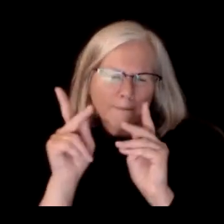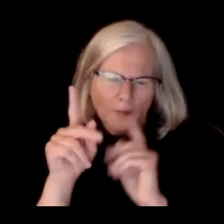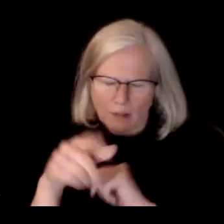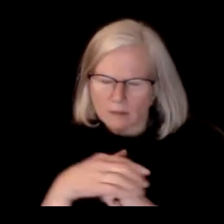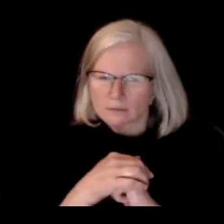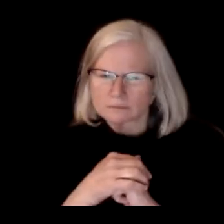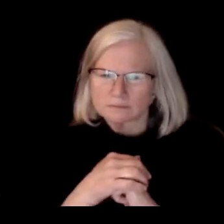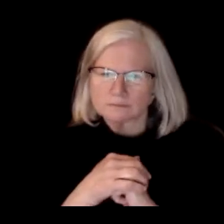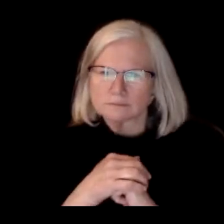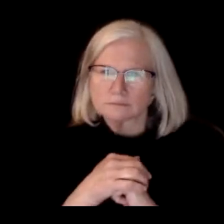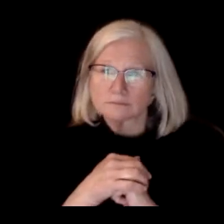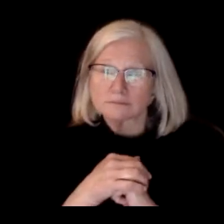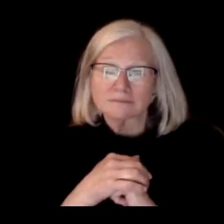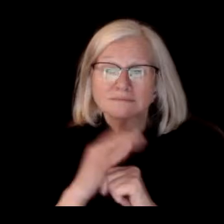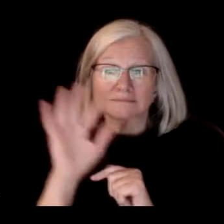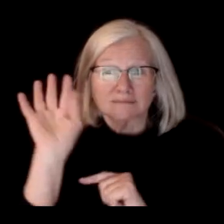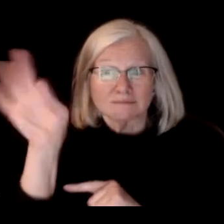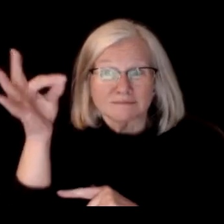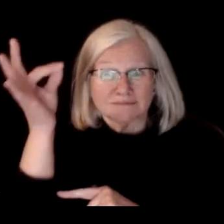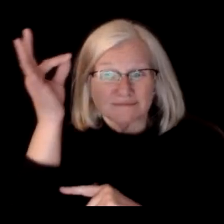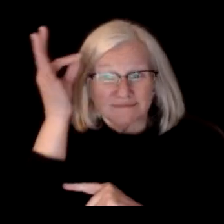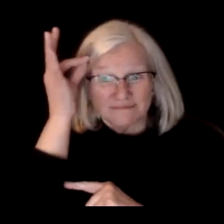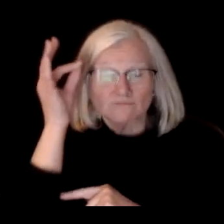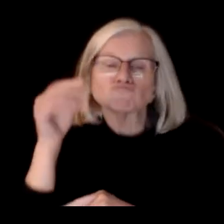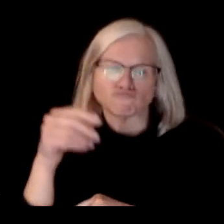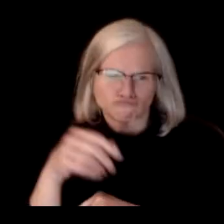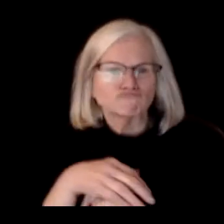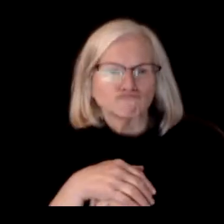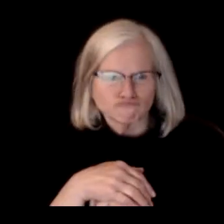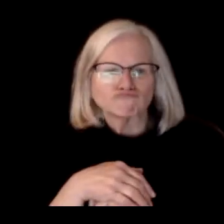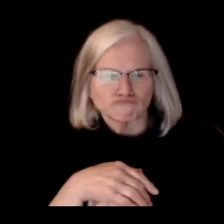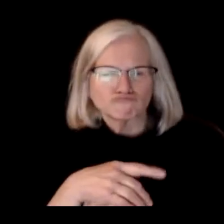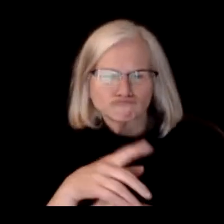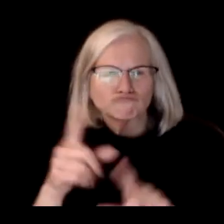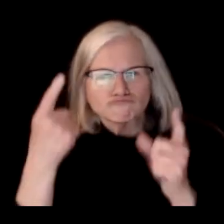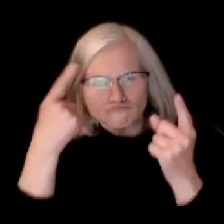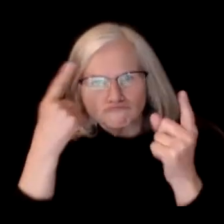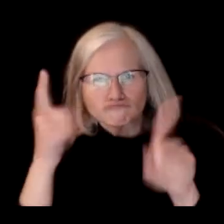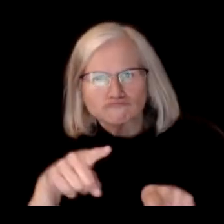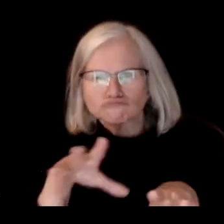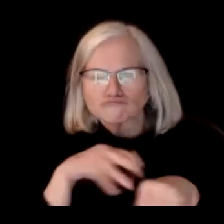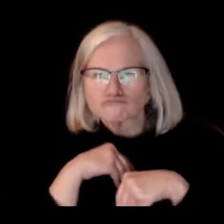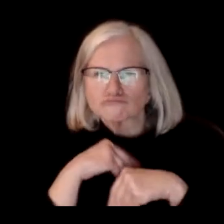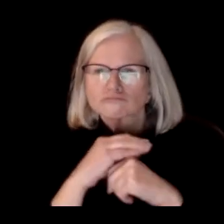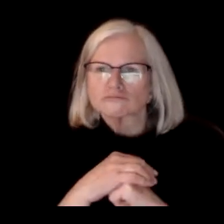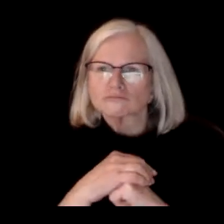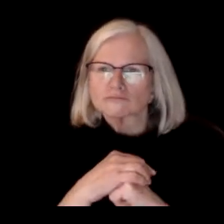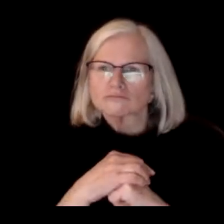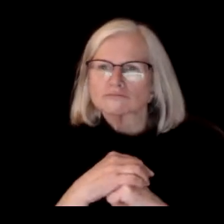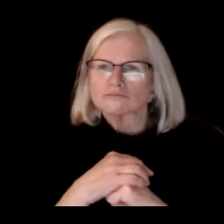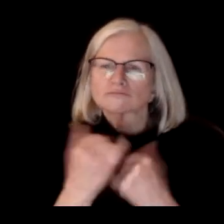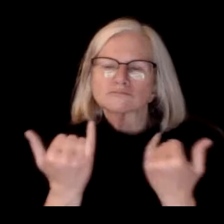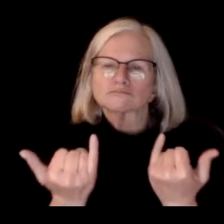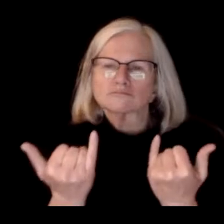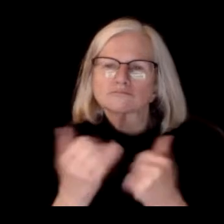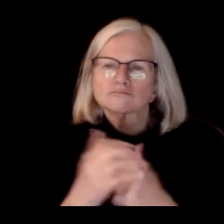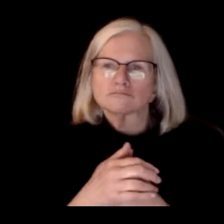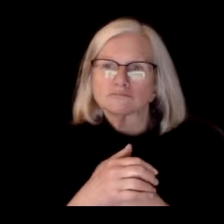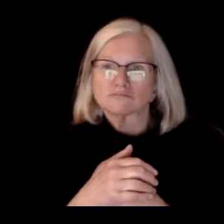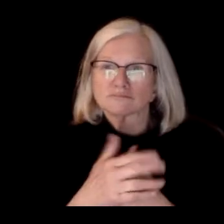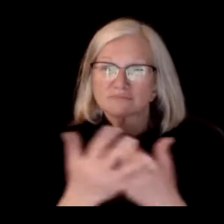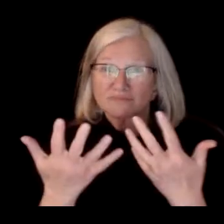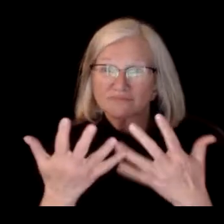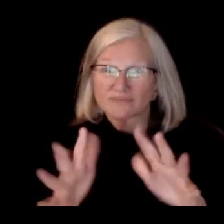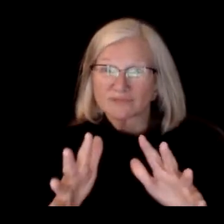priority. So we are approaching the end of our earliest stages of the vaccine rollout and are pleased with the progress that's been made